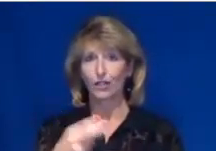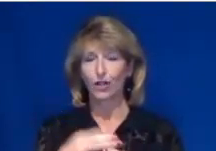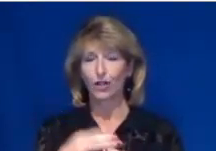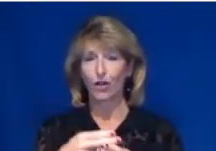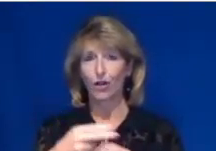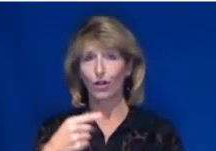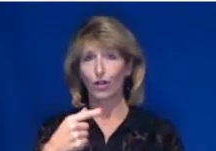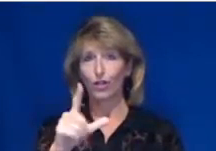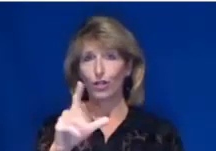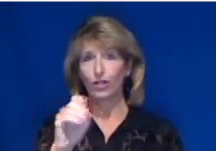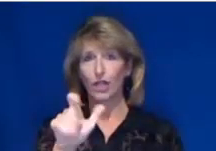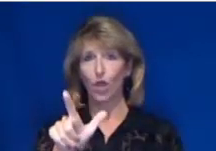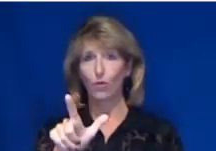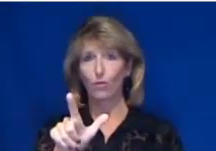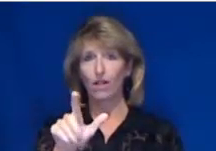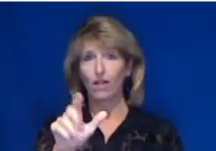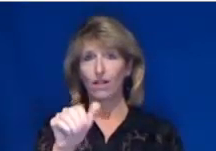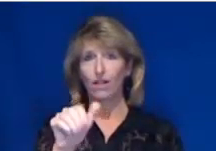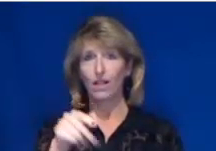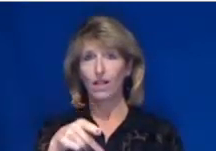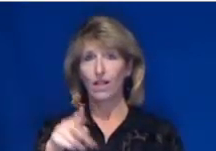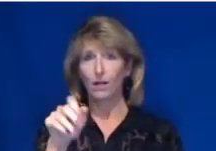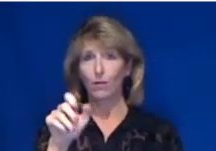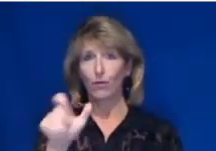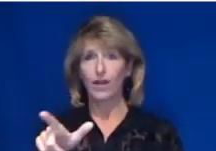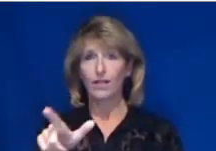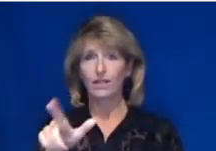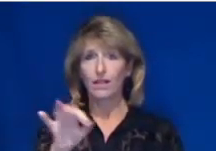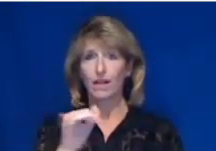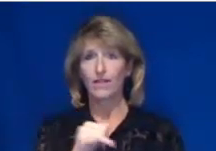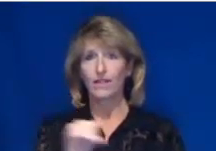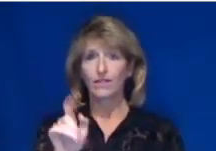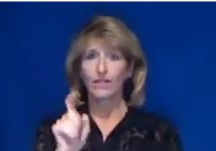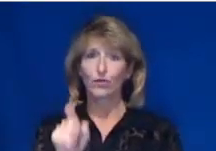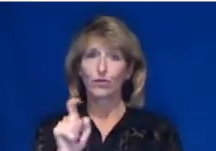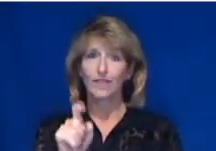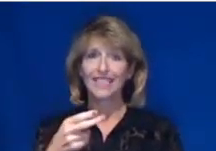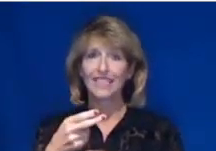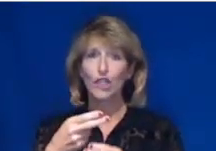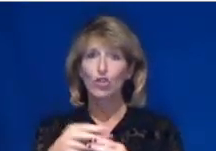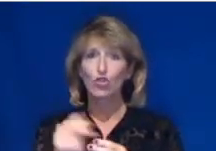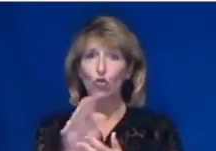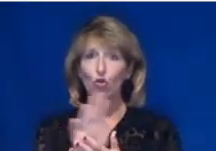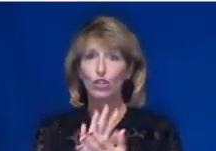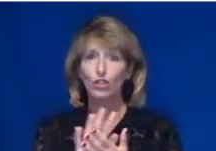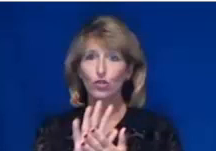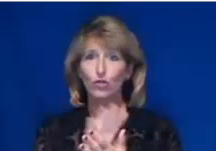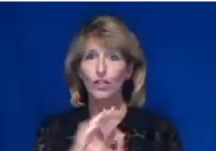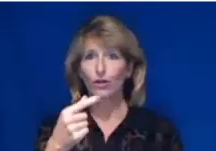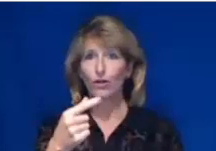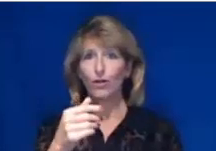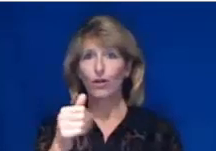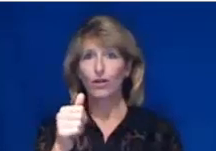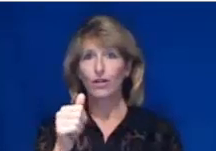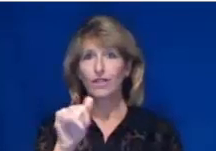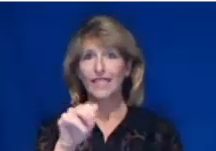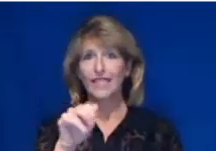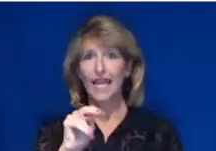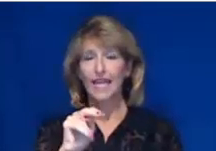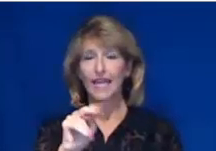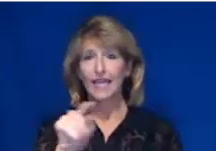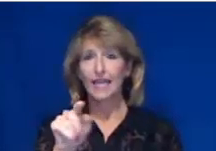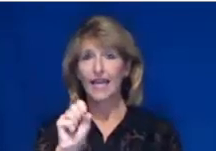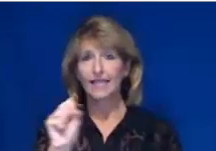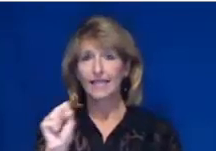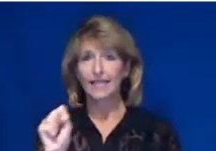the SAS-ASL. The second is called the Global Appraisal of Individual Needs